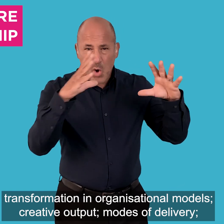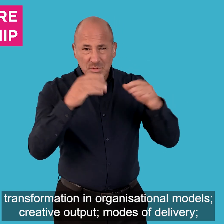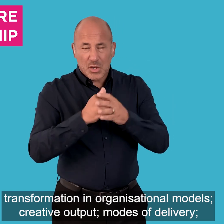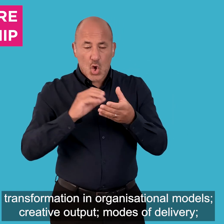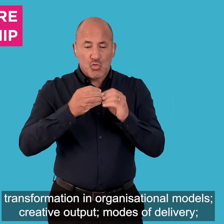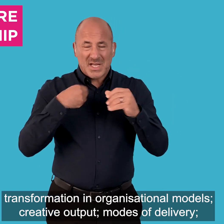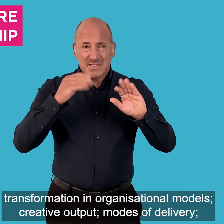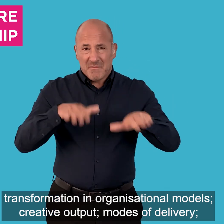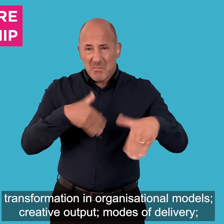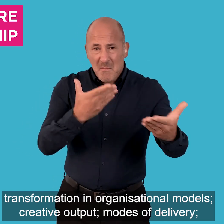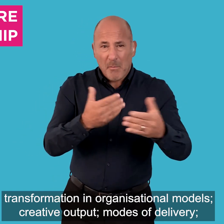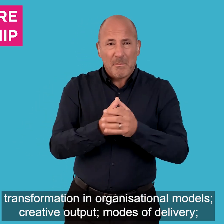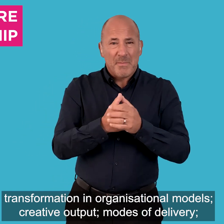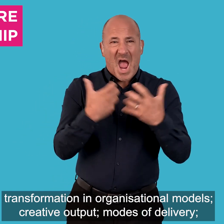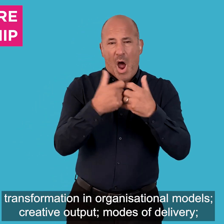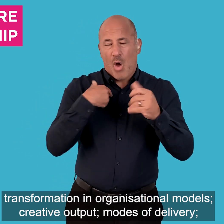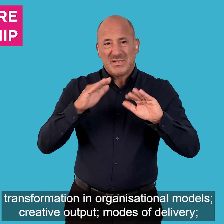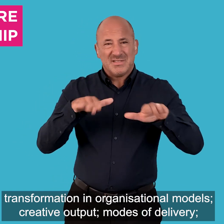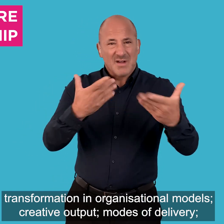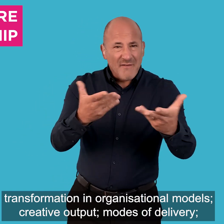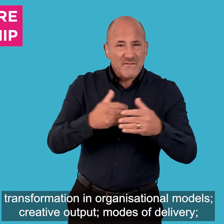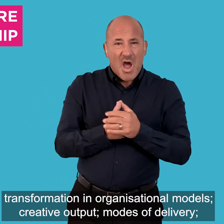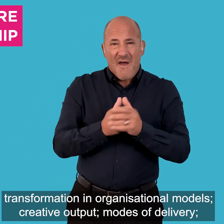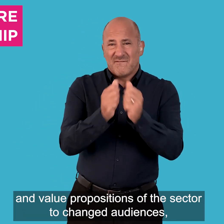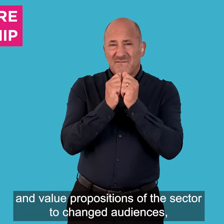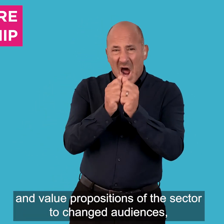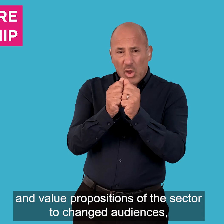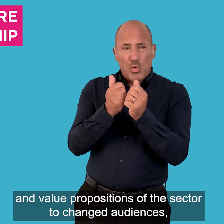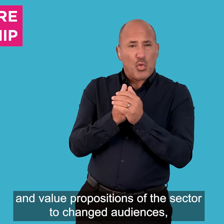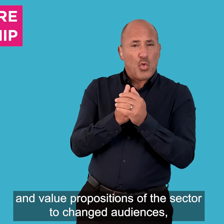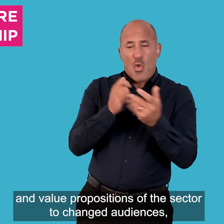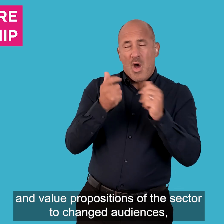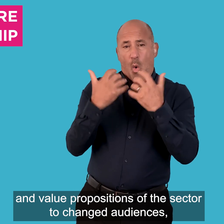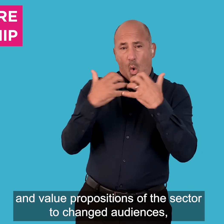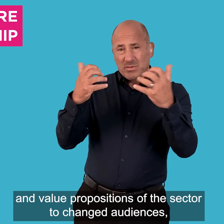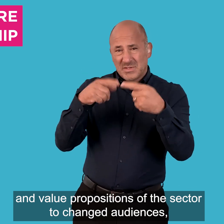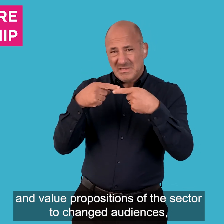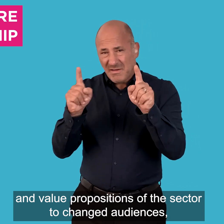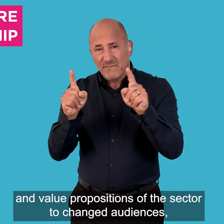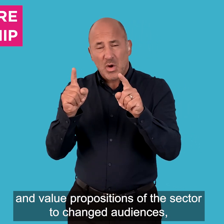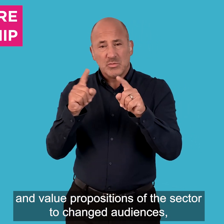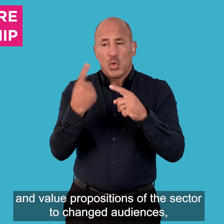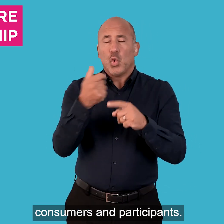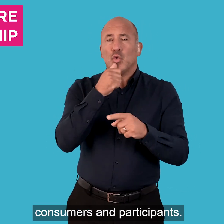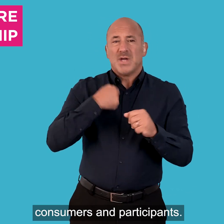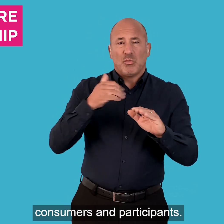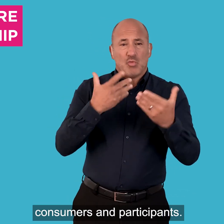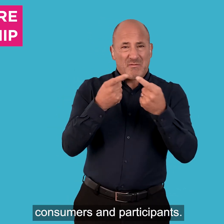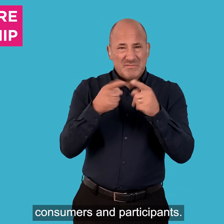Transformation in organisational models, creative output, modes of delivery and value propositions of the sector to changed